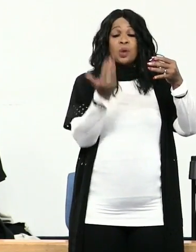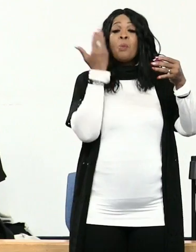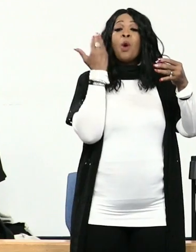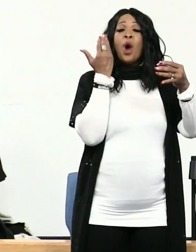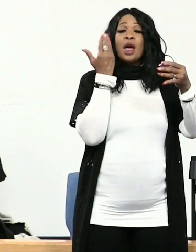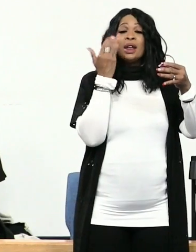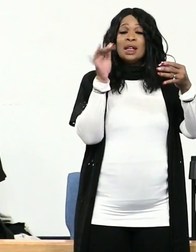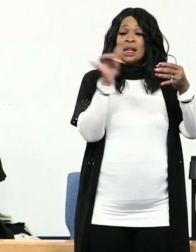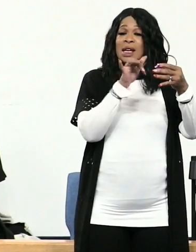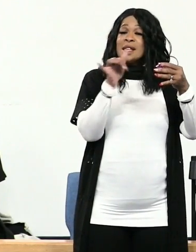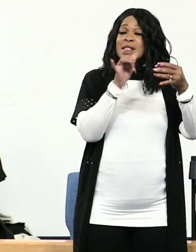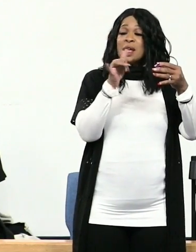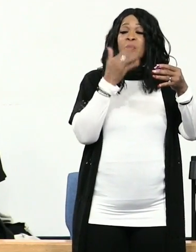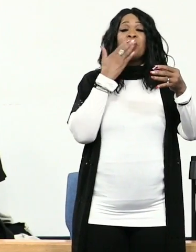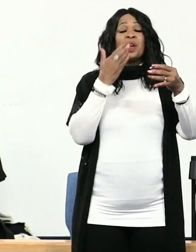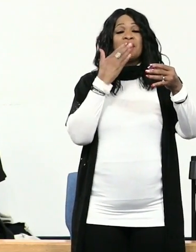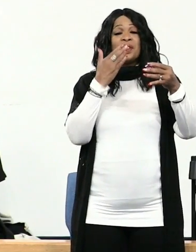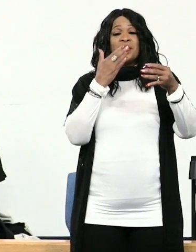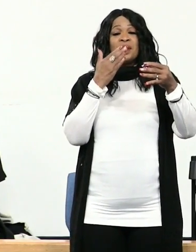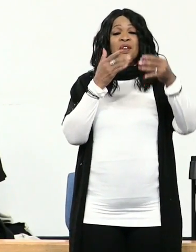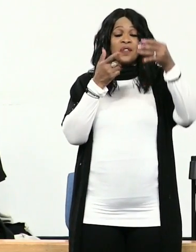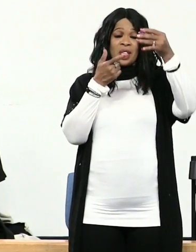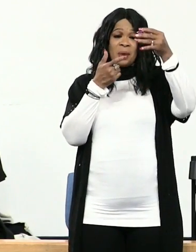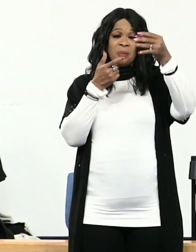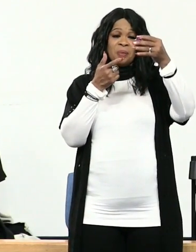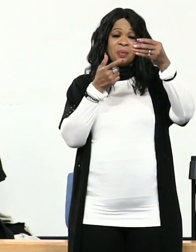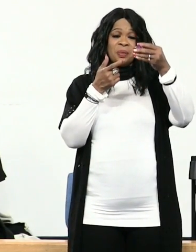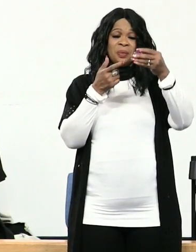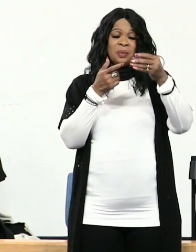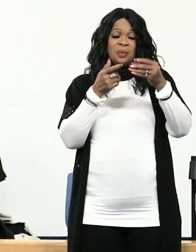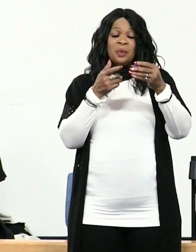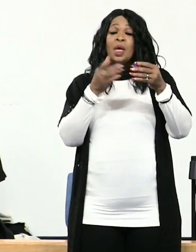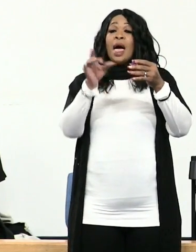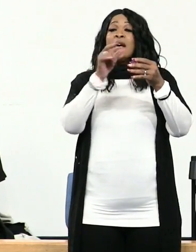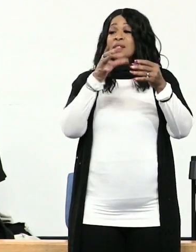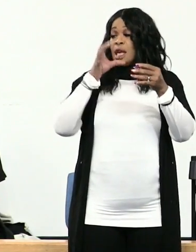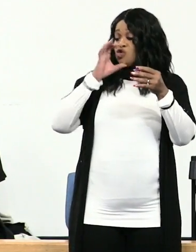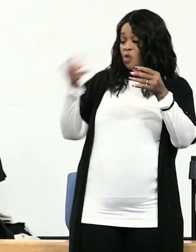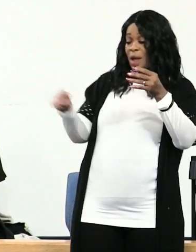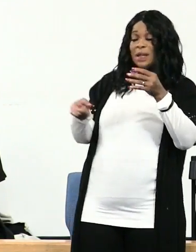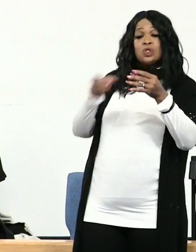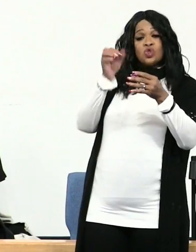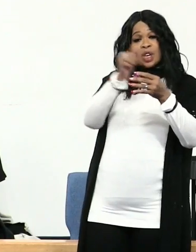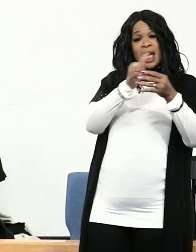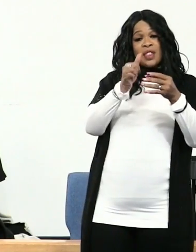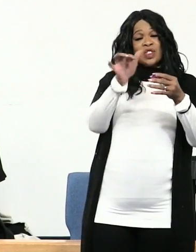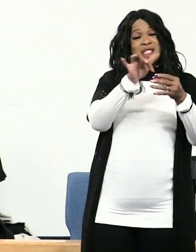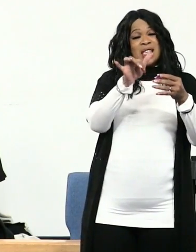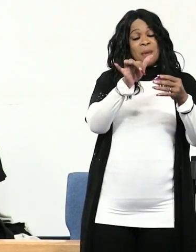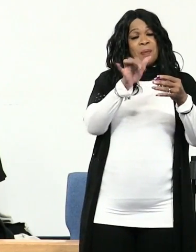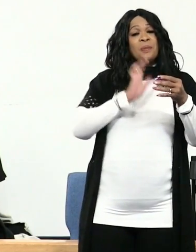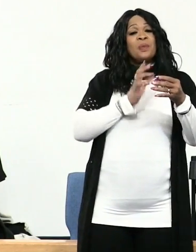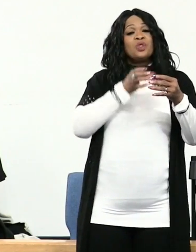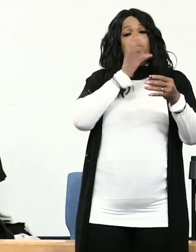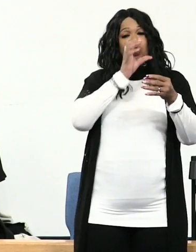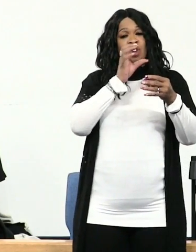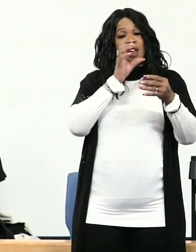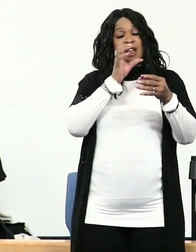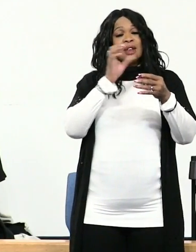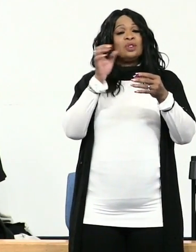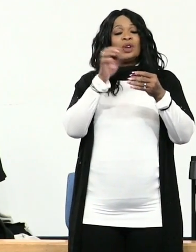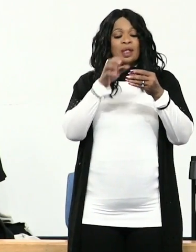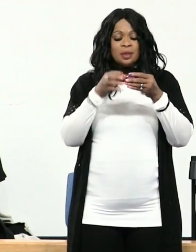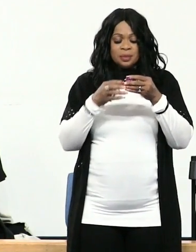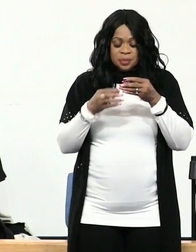let us to be thankful for the cup. As they drank together, let us too also